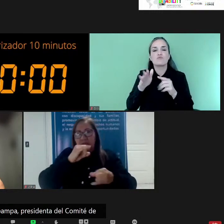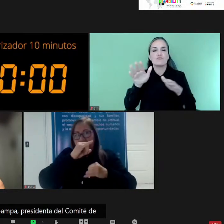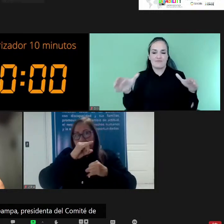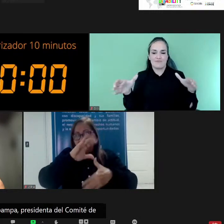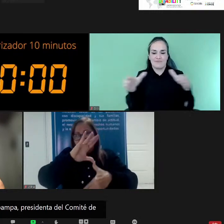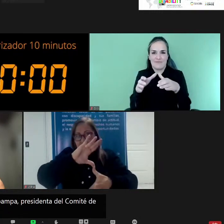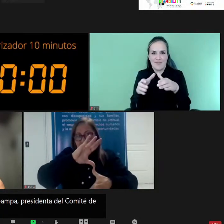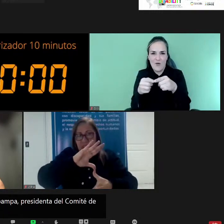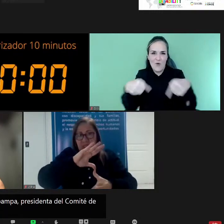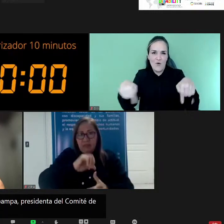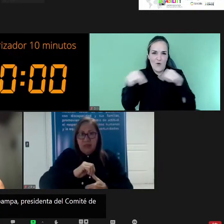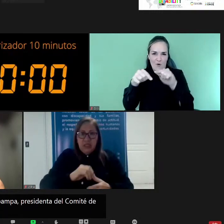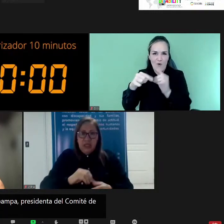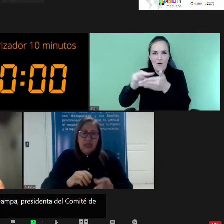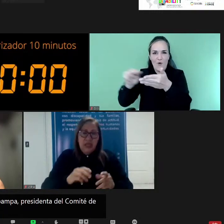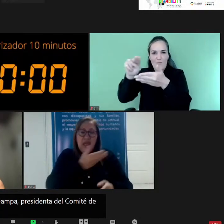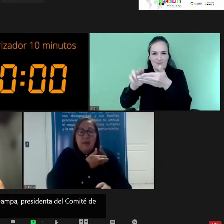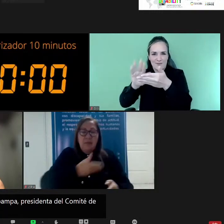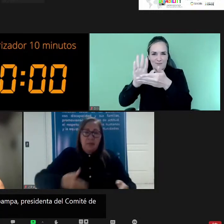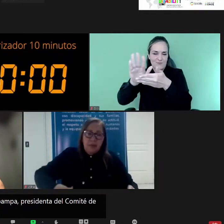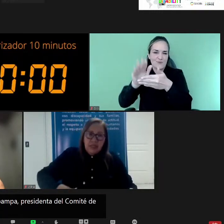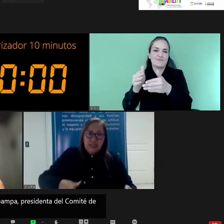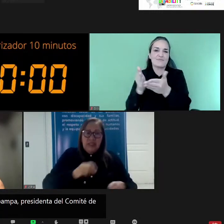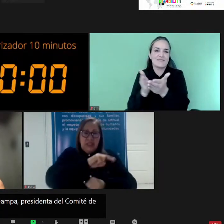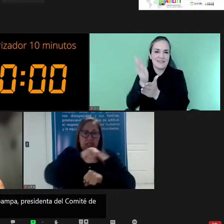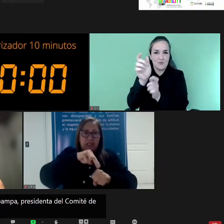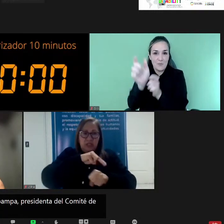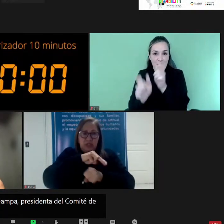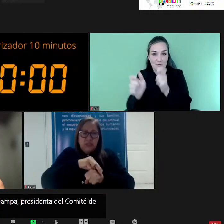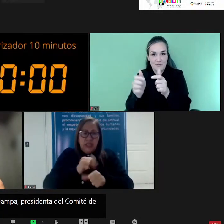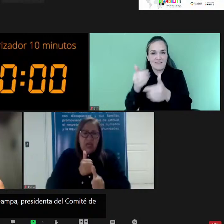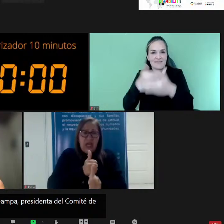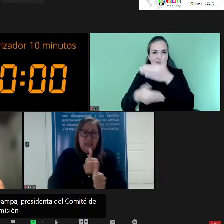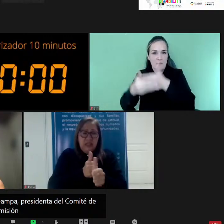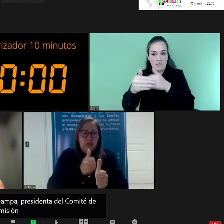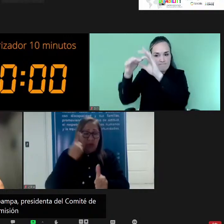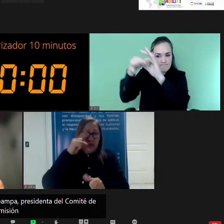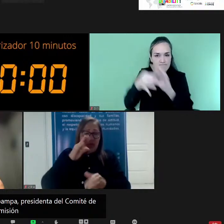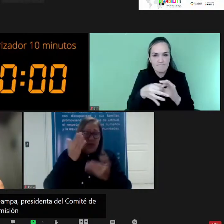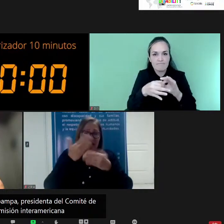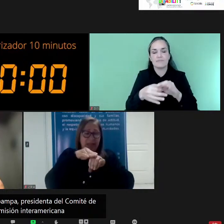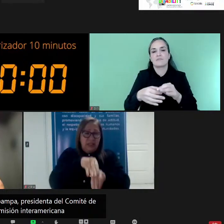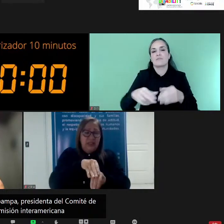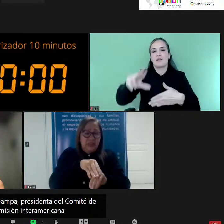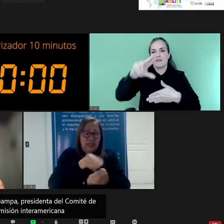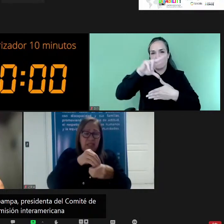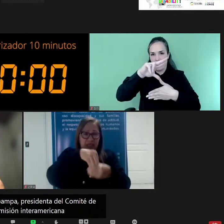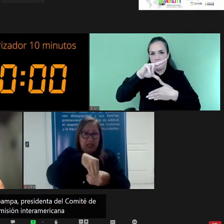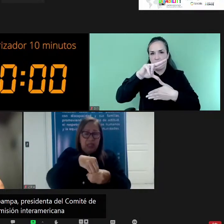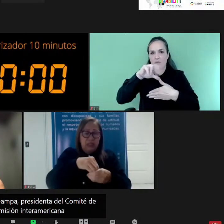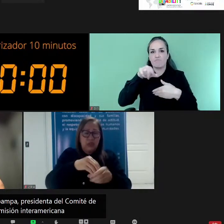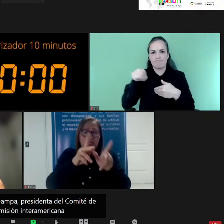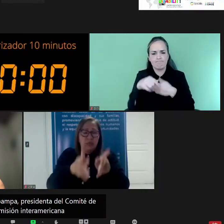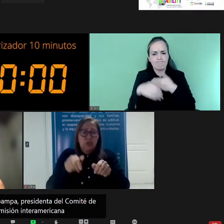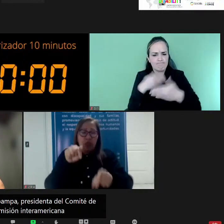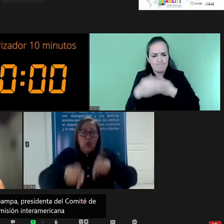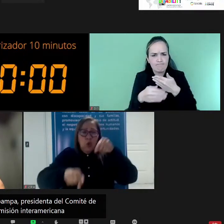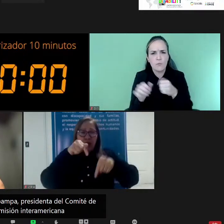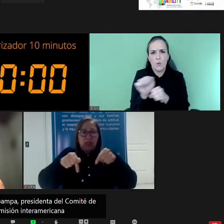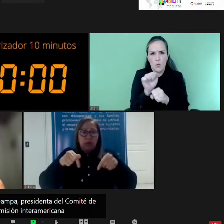commission chair of the national commission advising commission for the